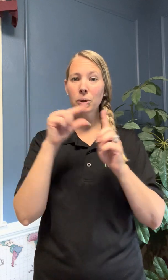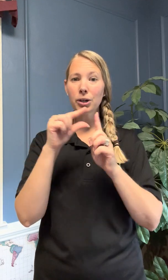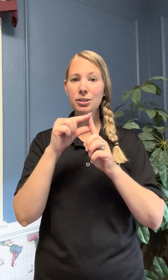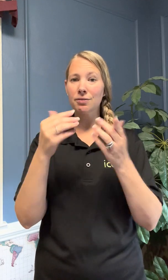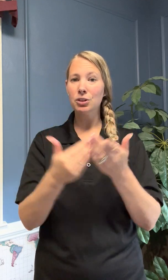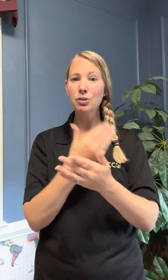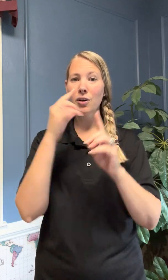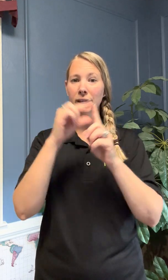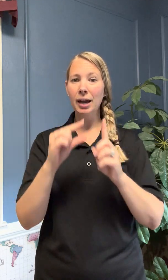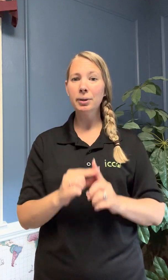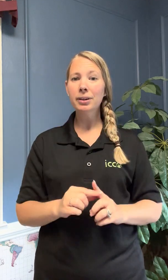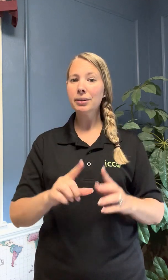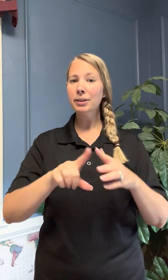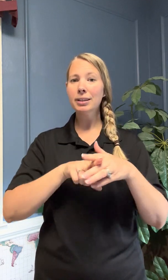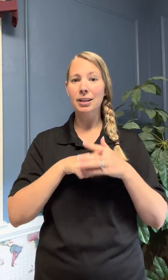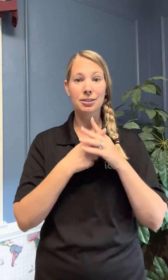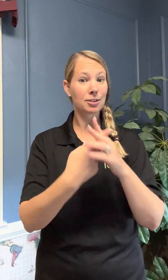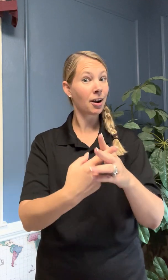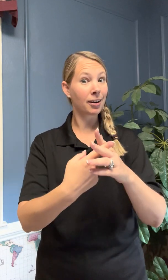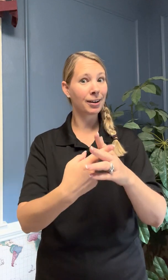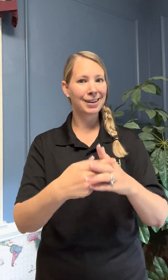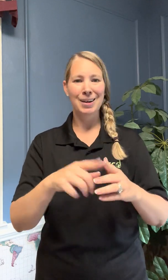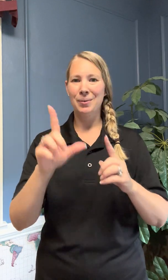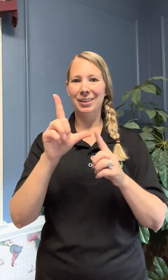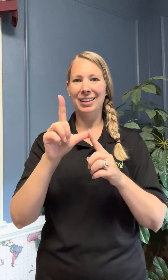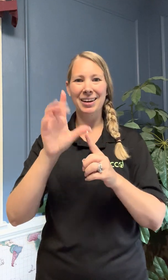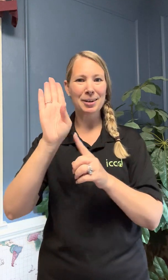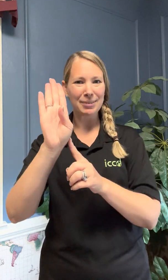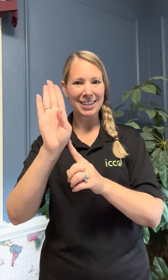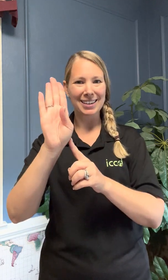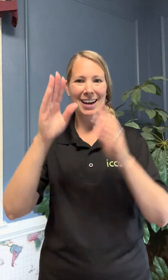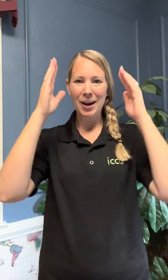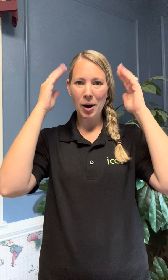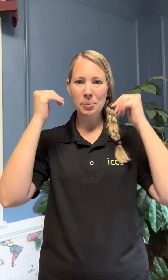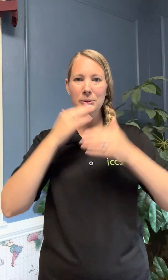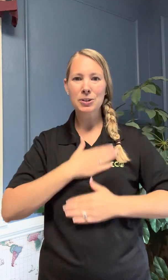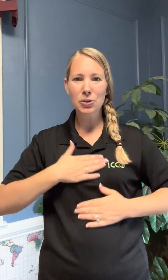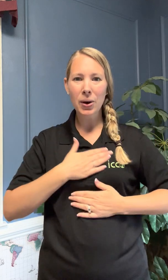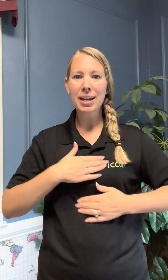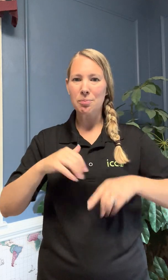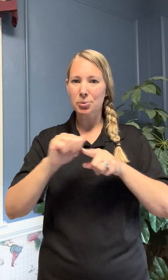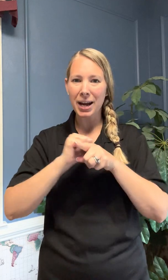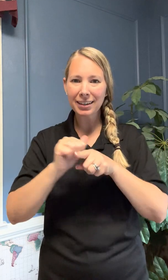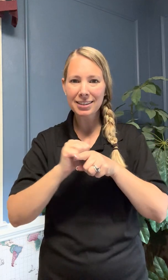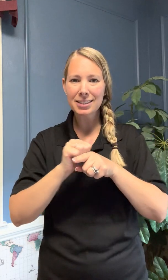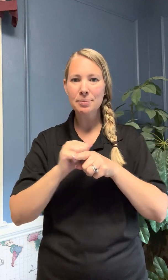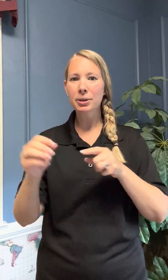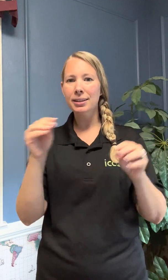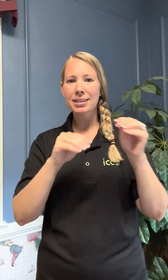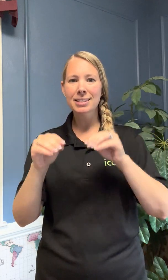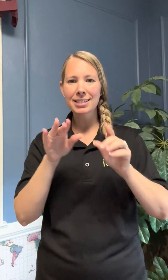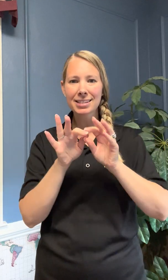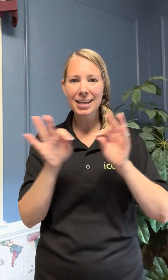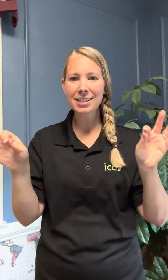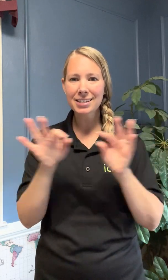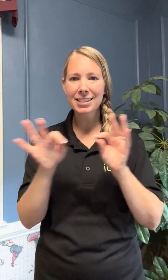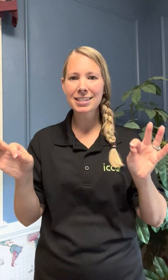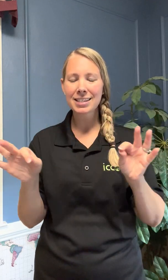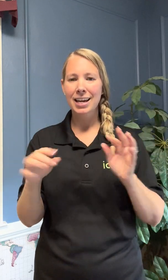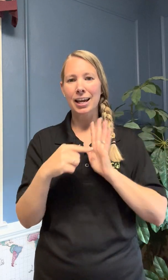words of new vocabulary that start with the letter B. Hope you enjoy and practice putting these into sentences and